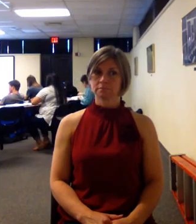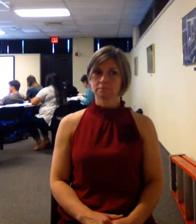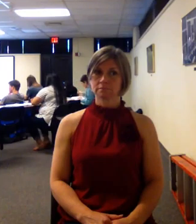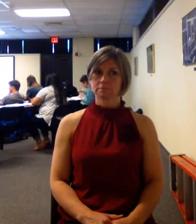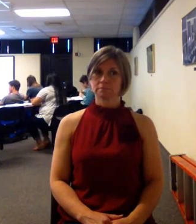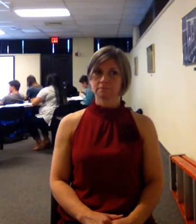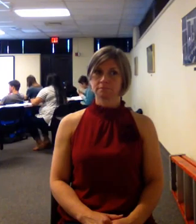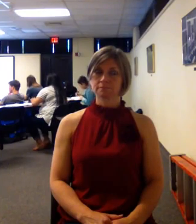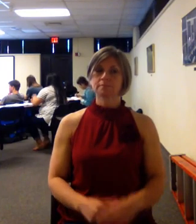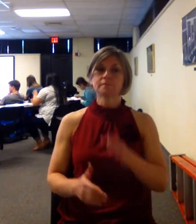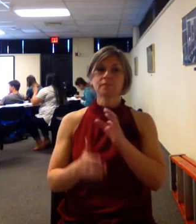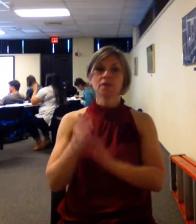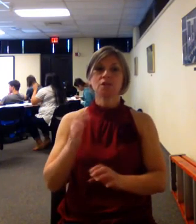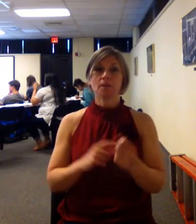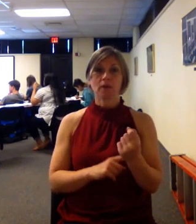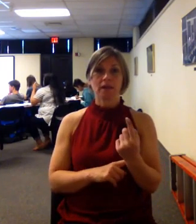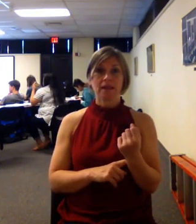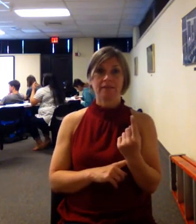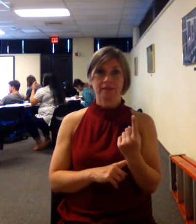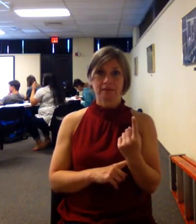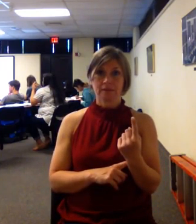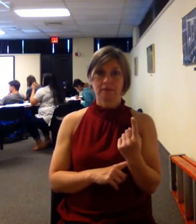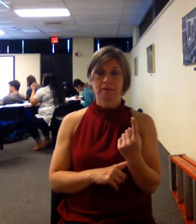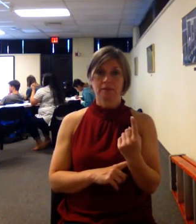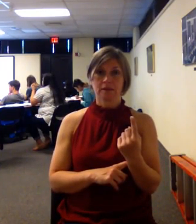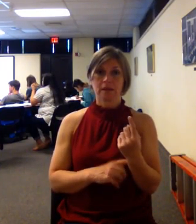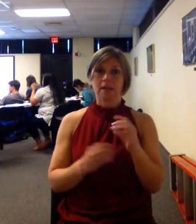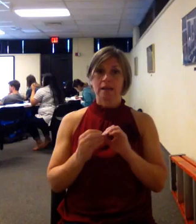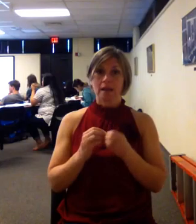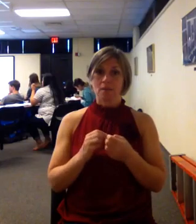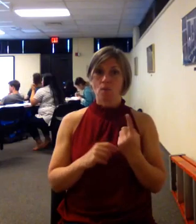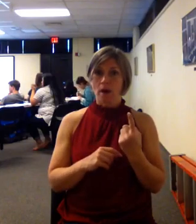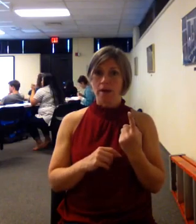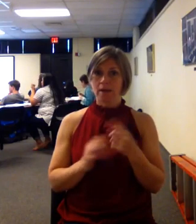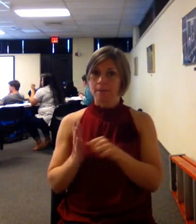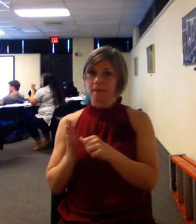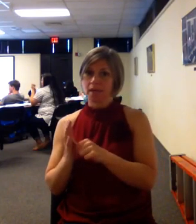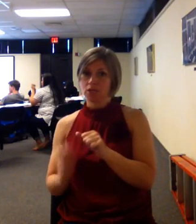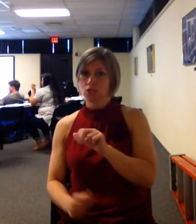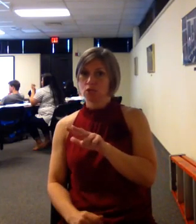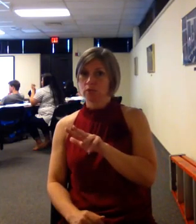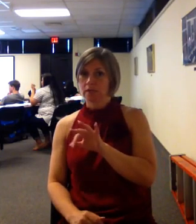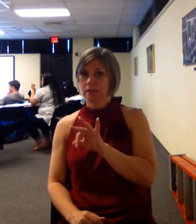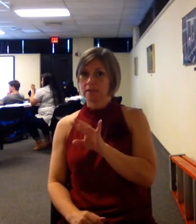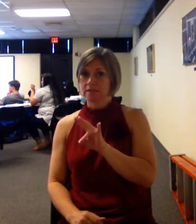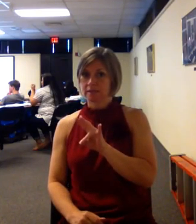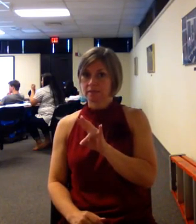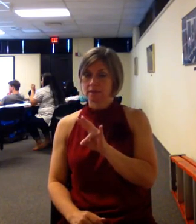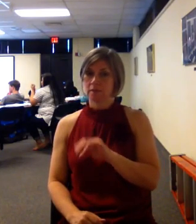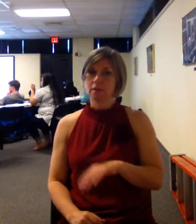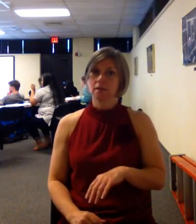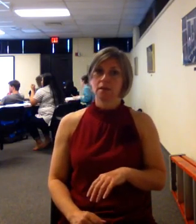So chapter 11, problem number 1, starting on page 397, cost of equity.